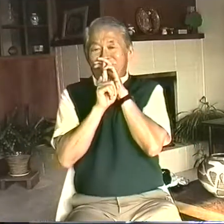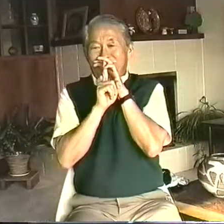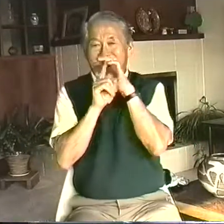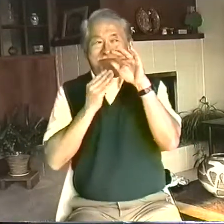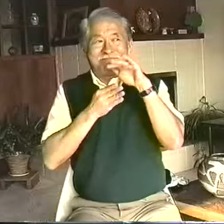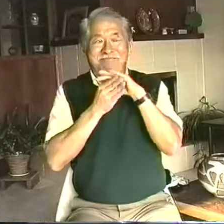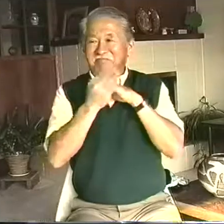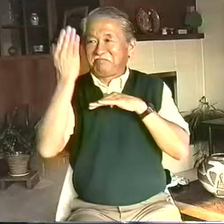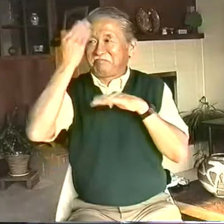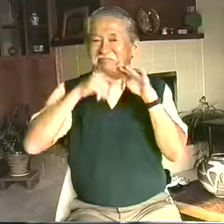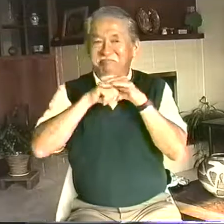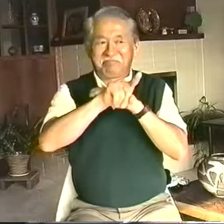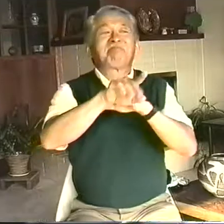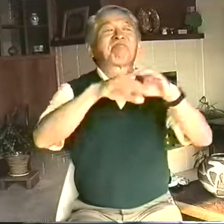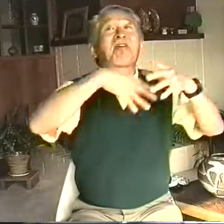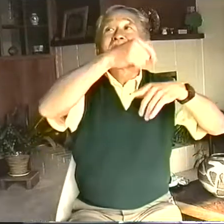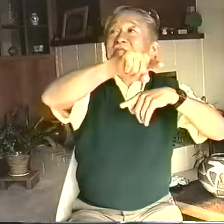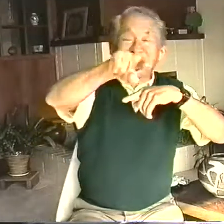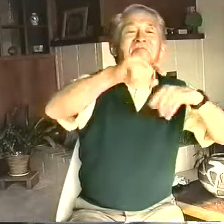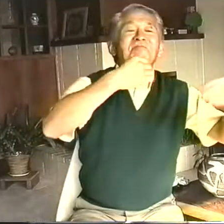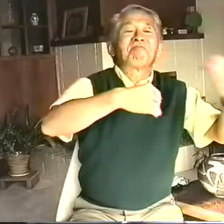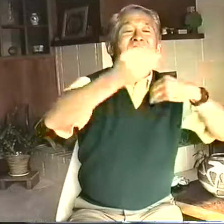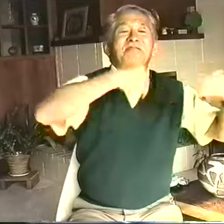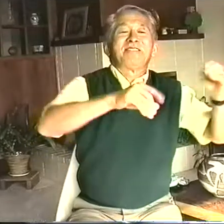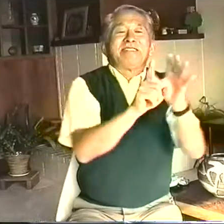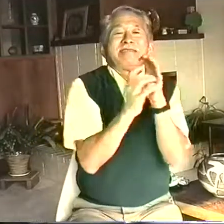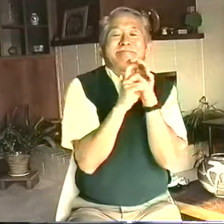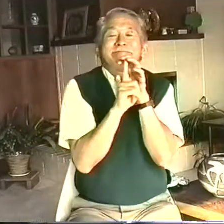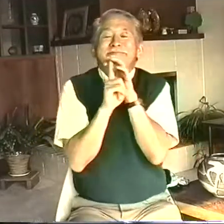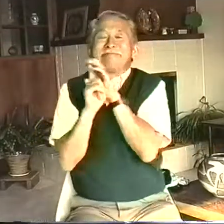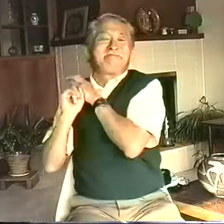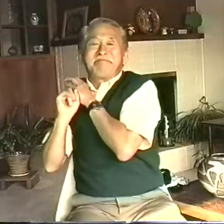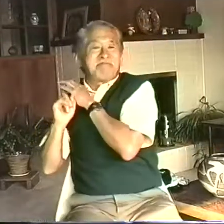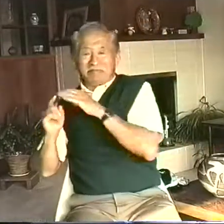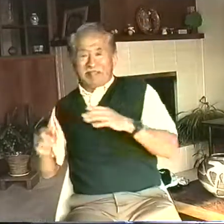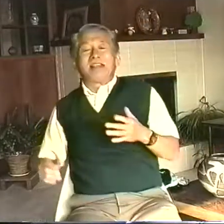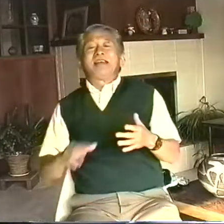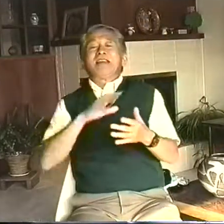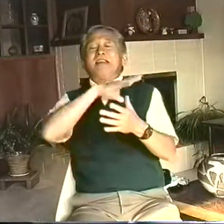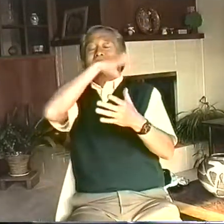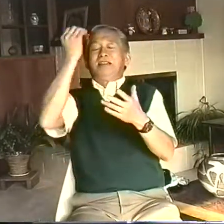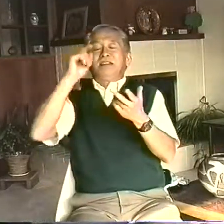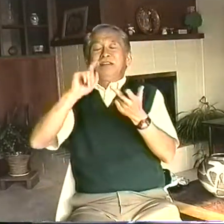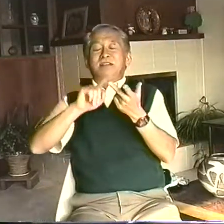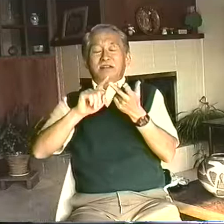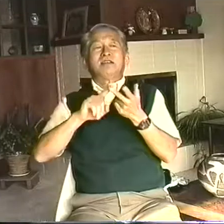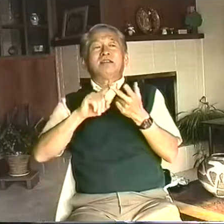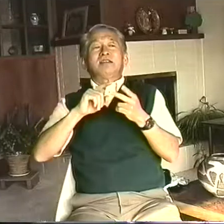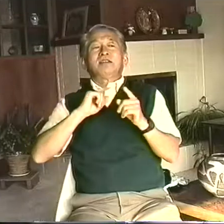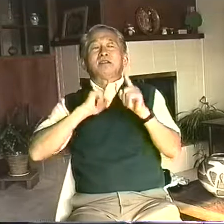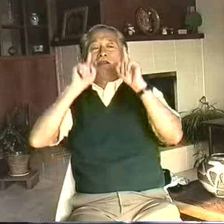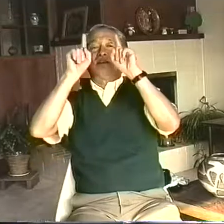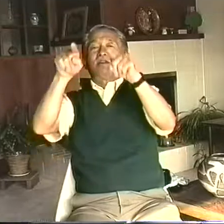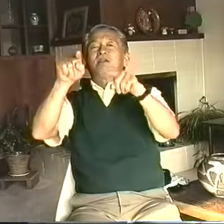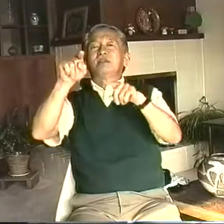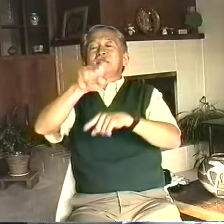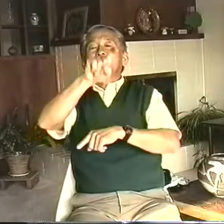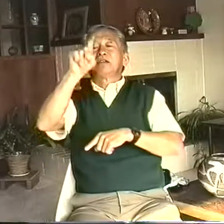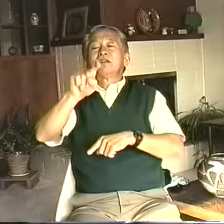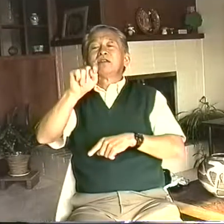did was my friends and I surrounded our black friend and got him into the picnic unobtrusively. They did not notice he was coming in, and likewise they did